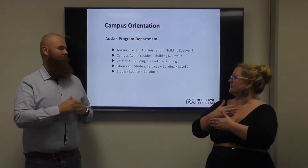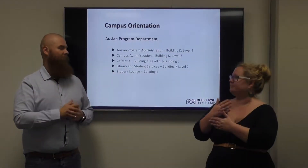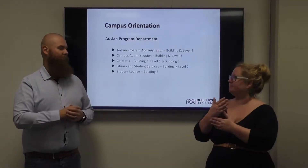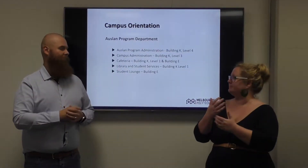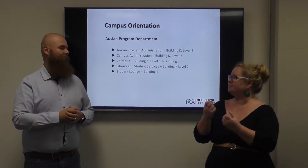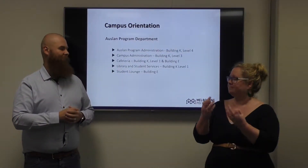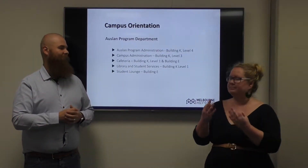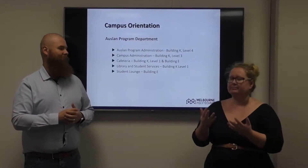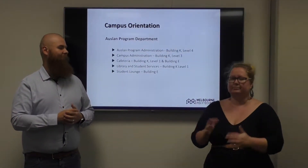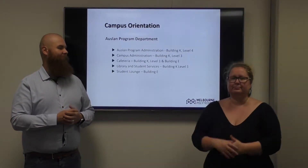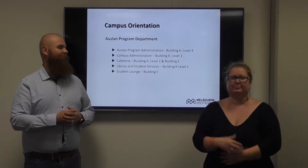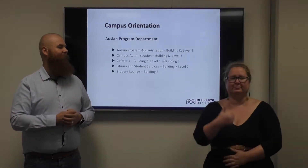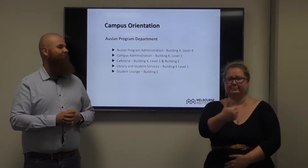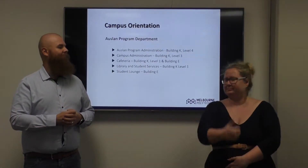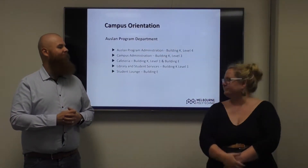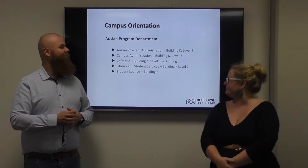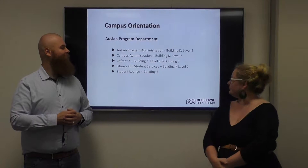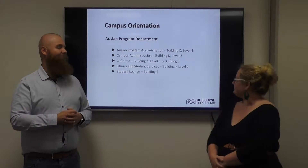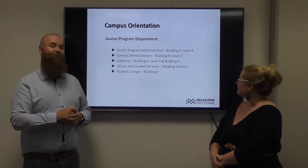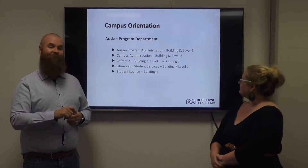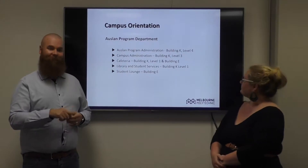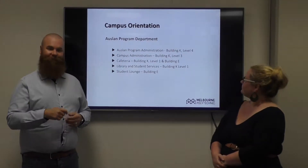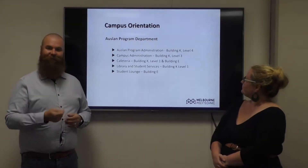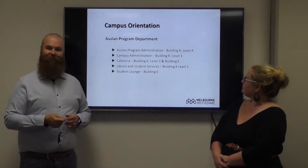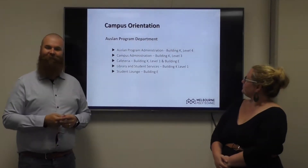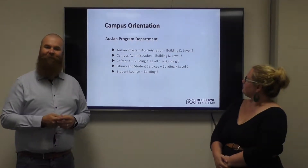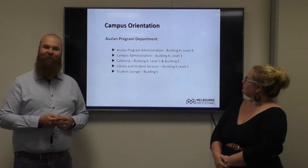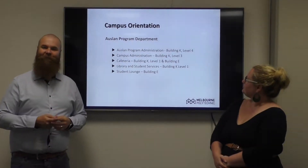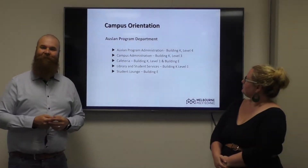Preston, no, nothing there.